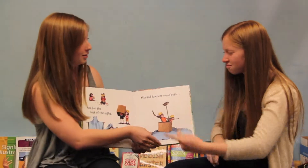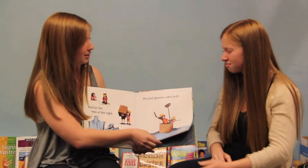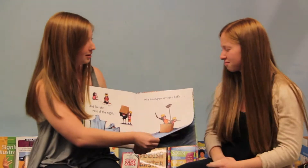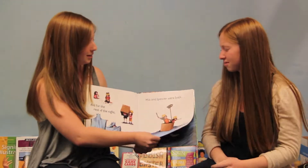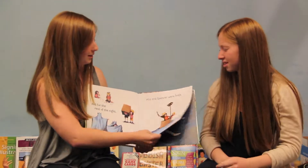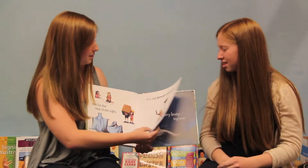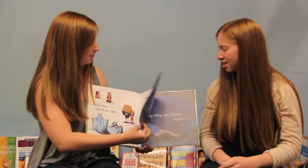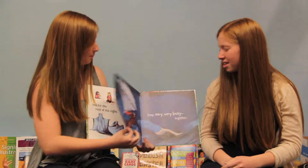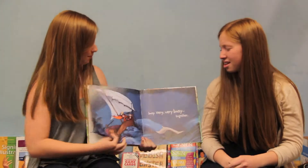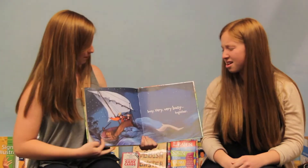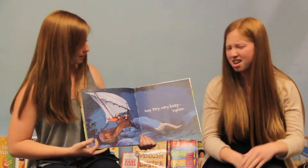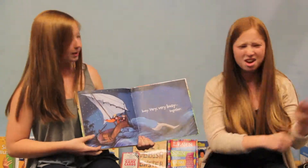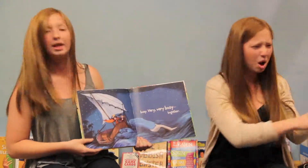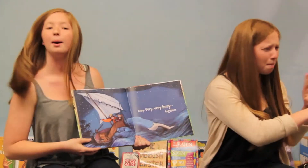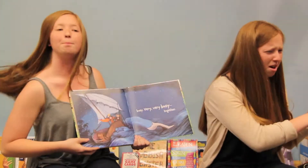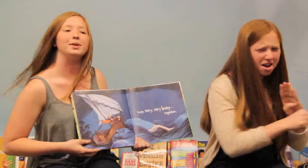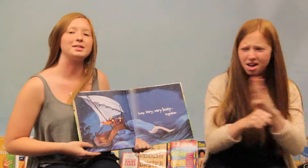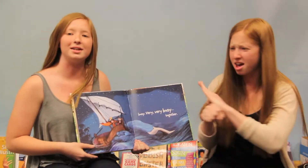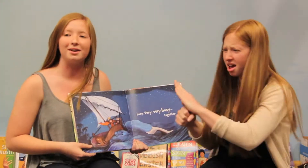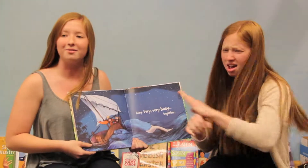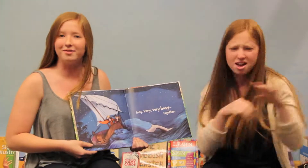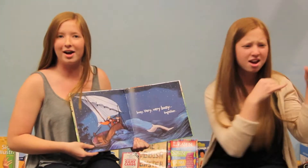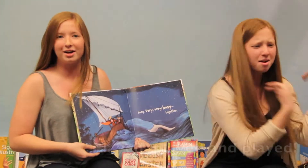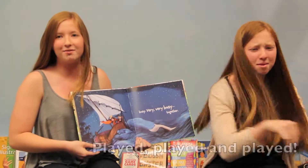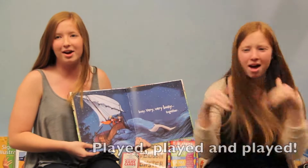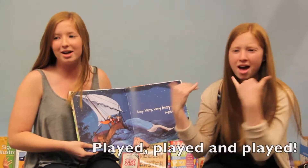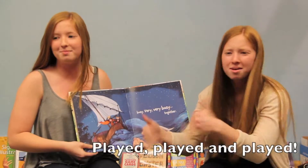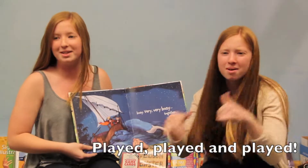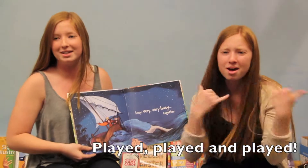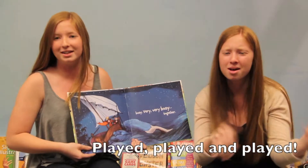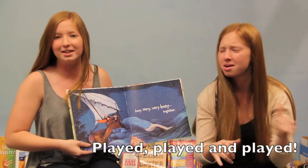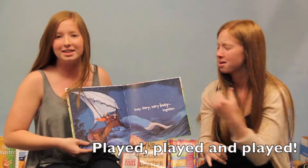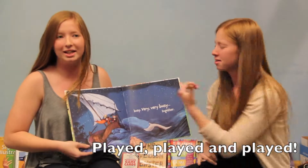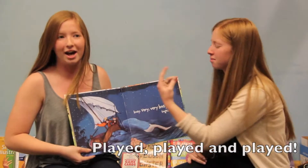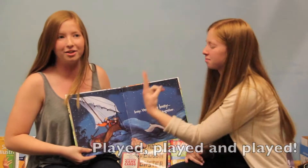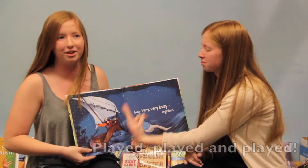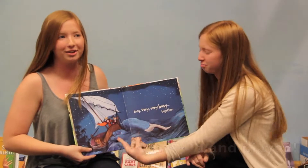busy. Very, very busy together.